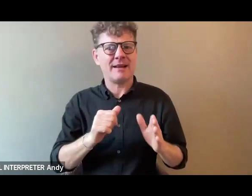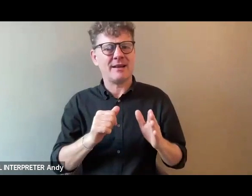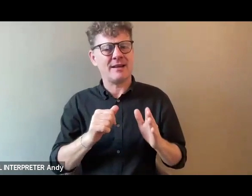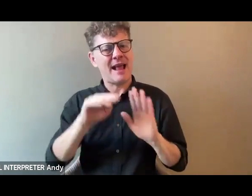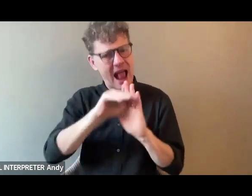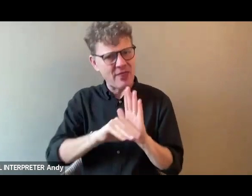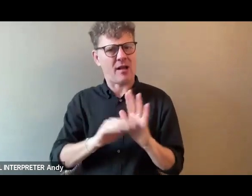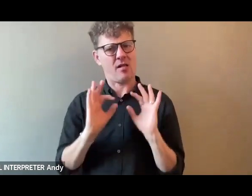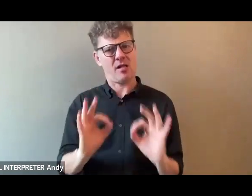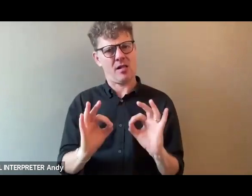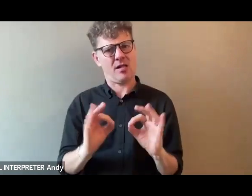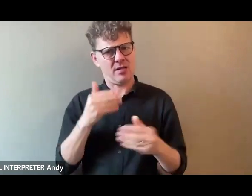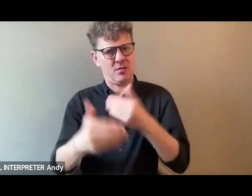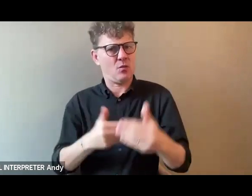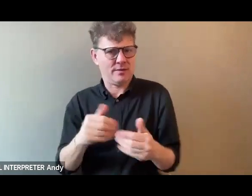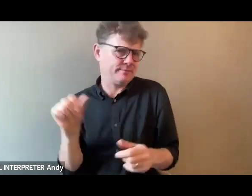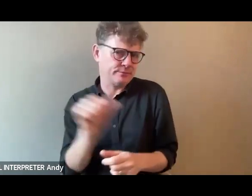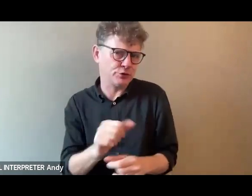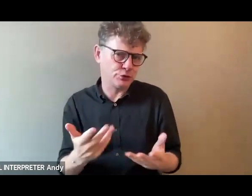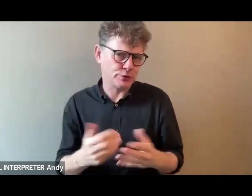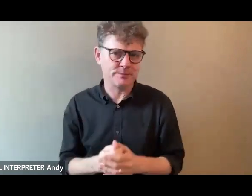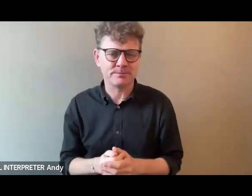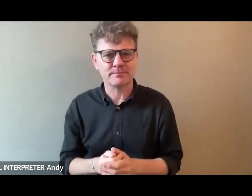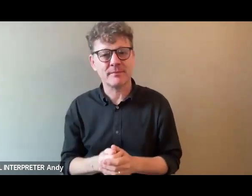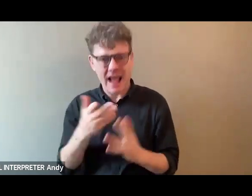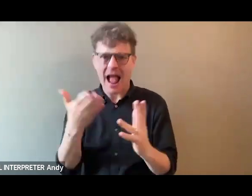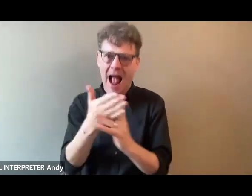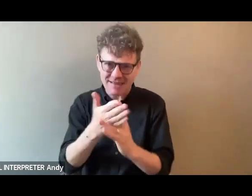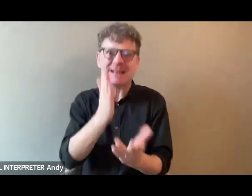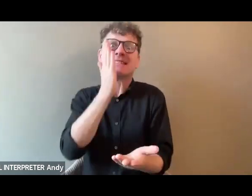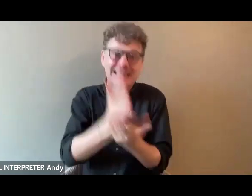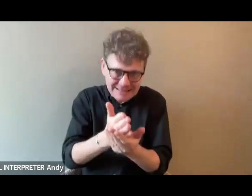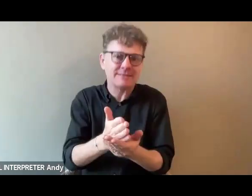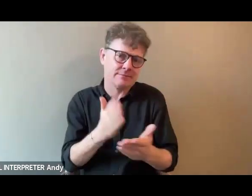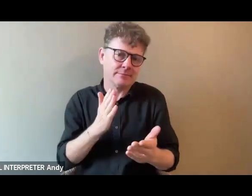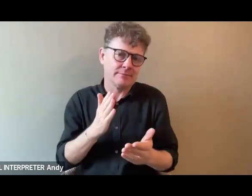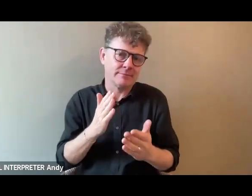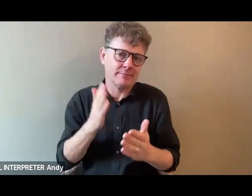well as anything else. And access is ethical.